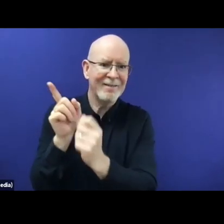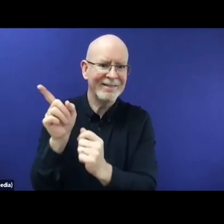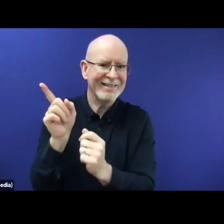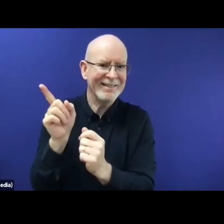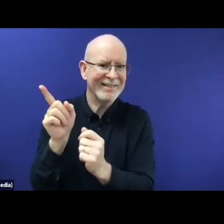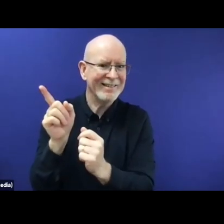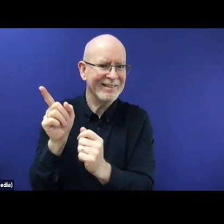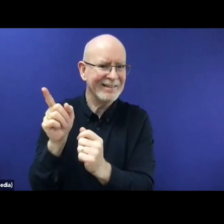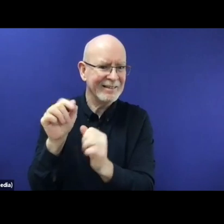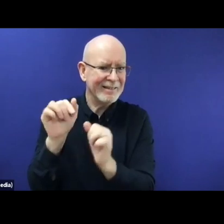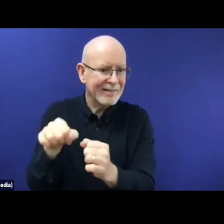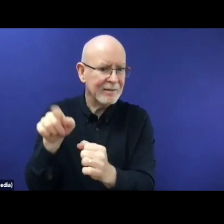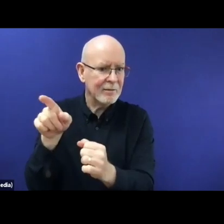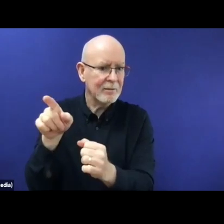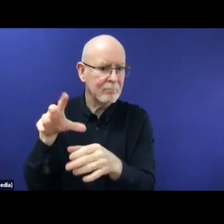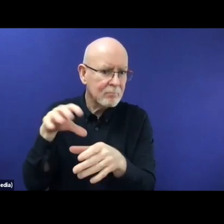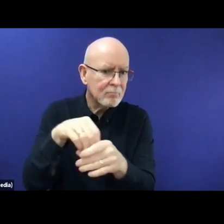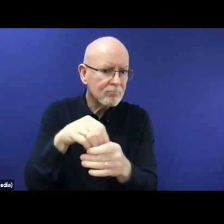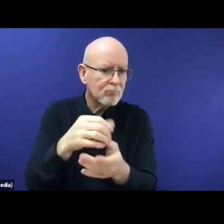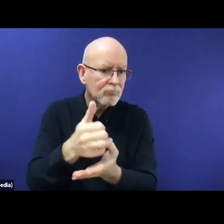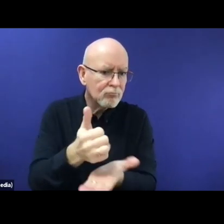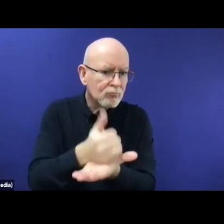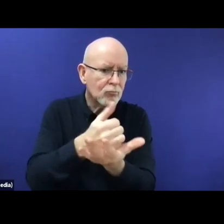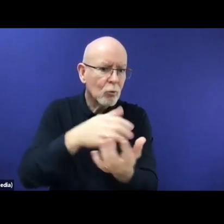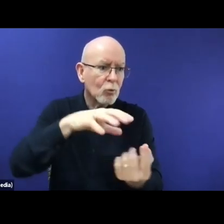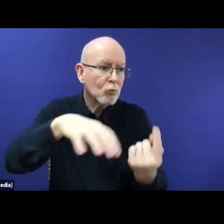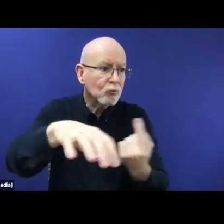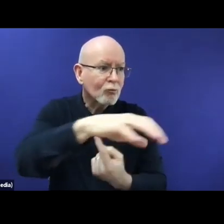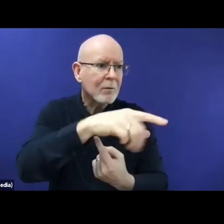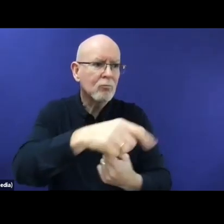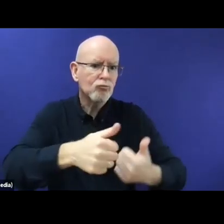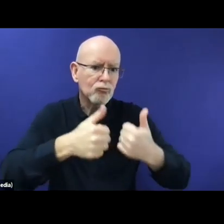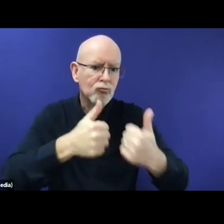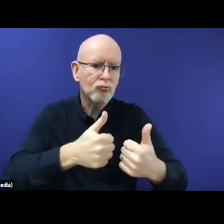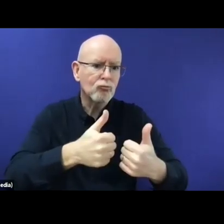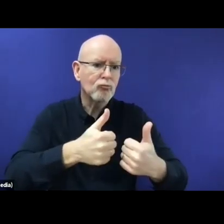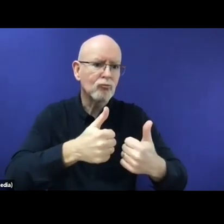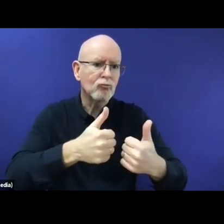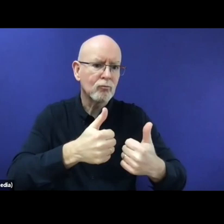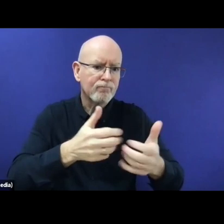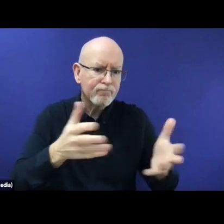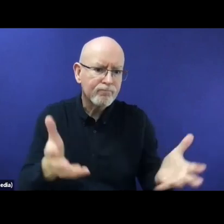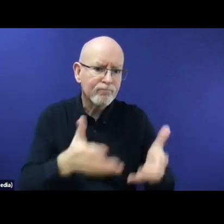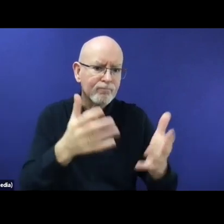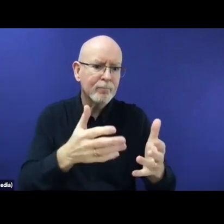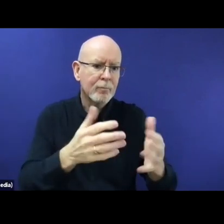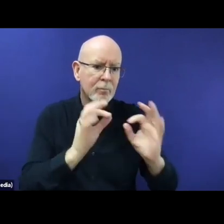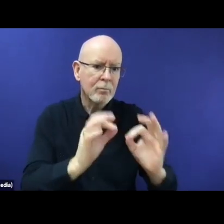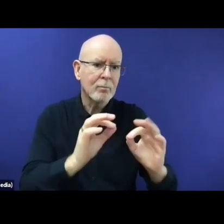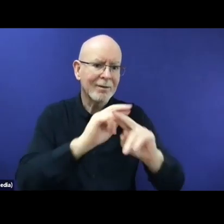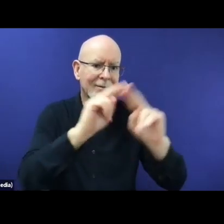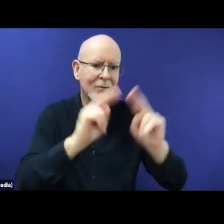I think it's important, and it's important to sort of think about refugee crisis as